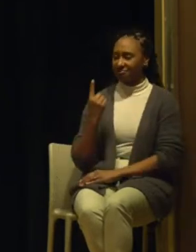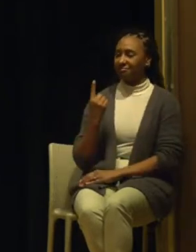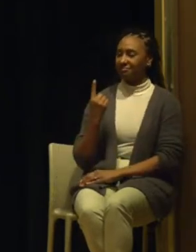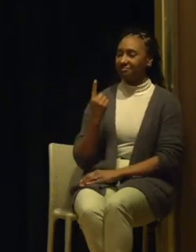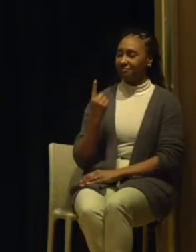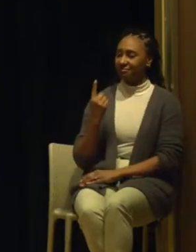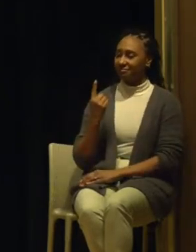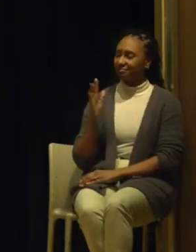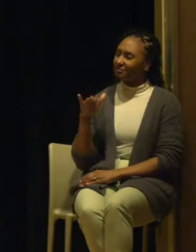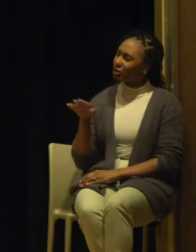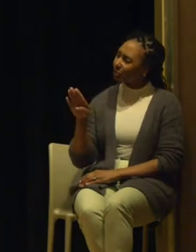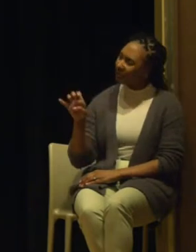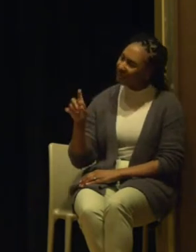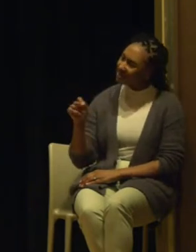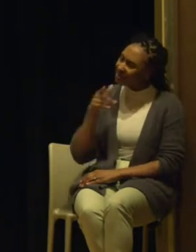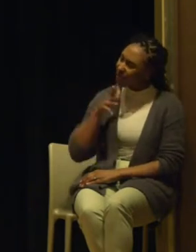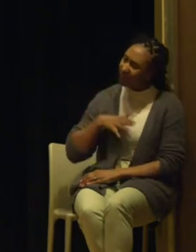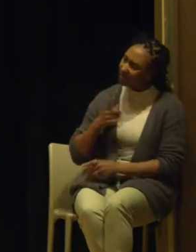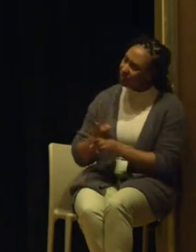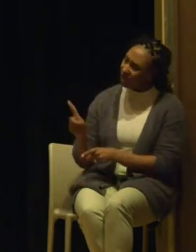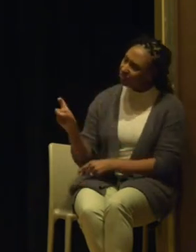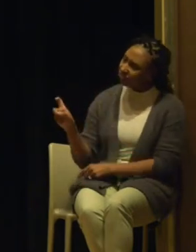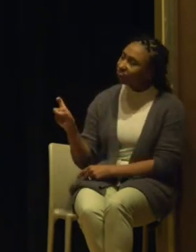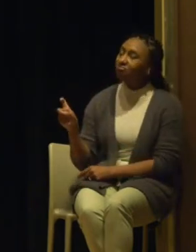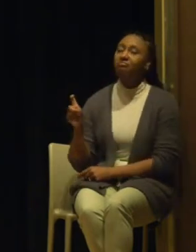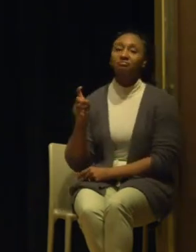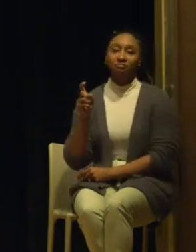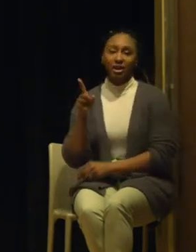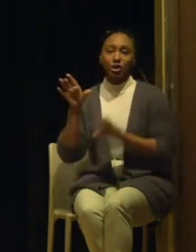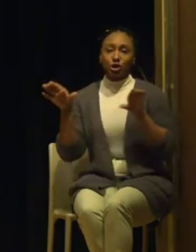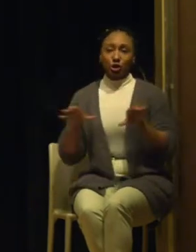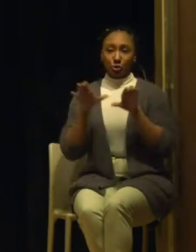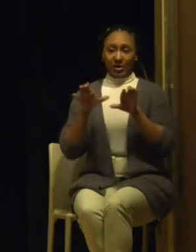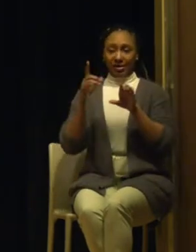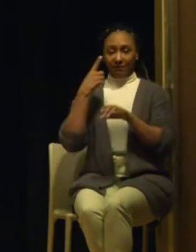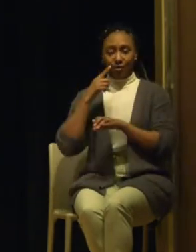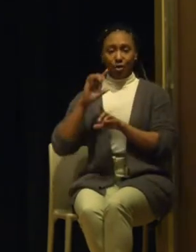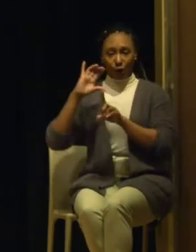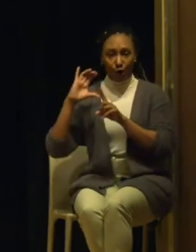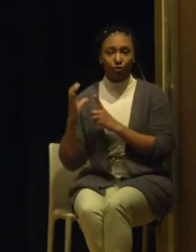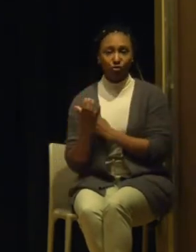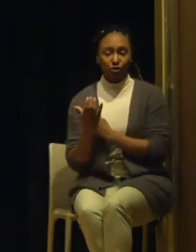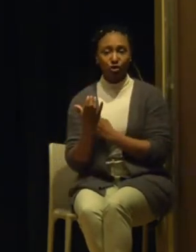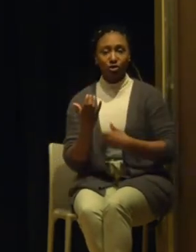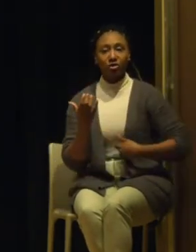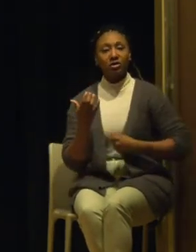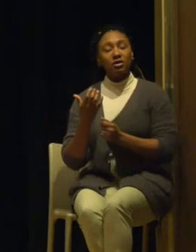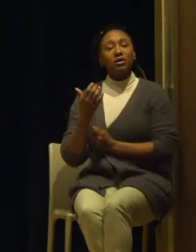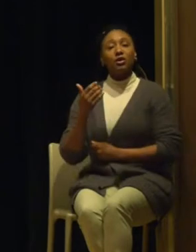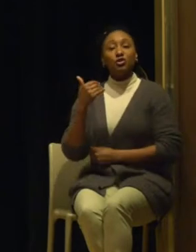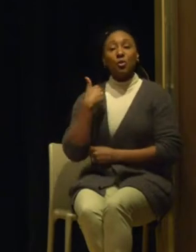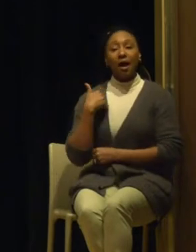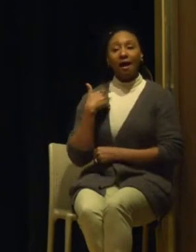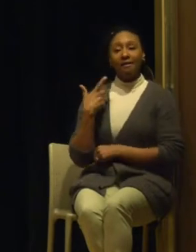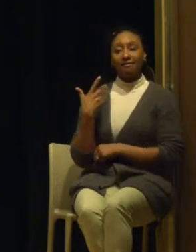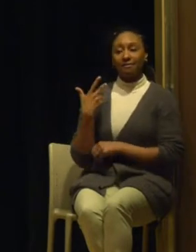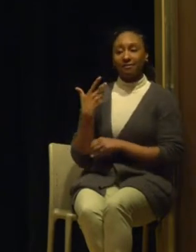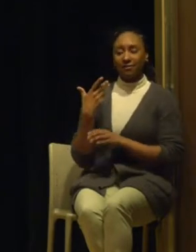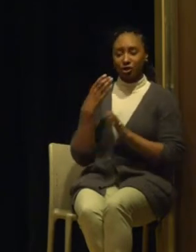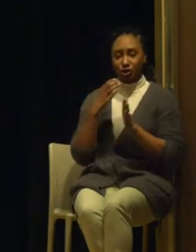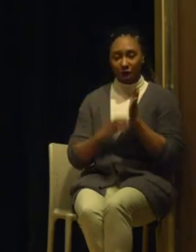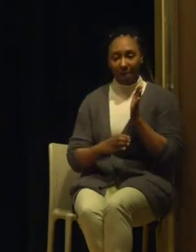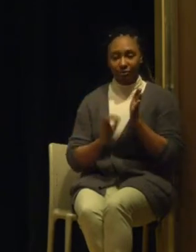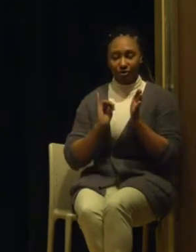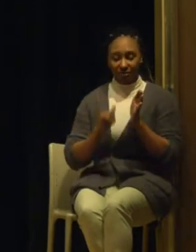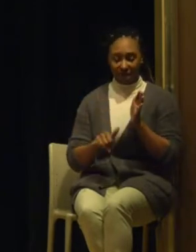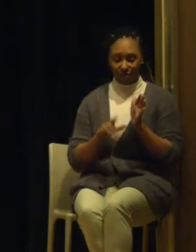BET lady, you know, like, and you're doing it for the culture, and you have a chapter dedicated, like, what does that mean when someone says,